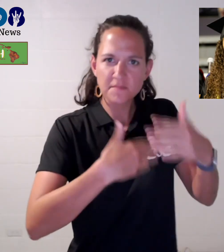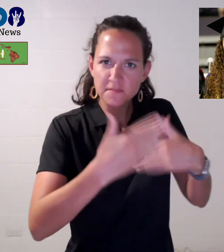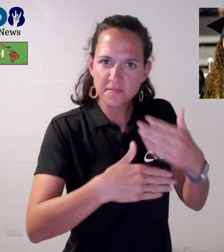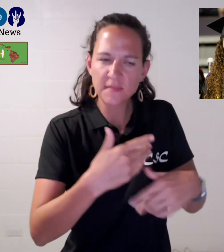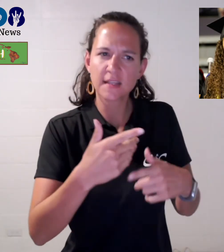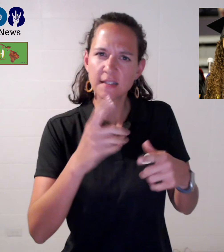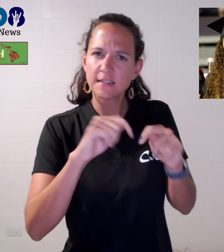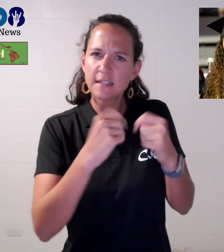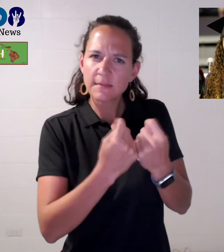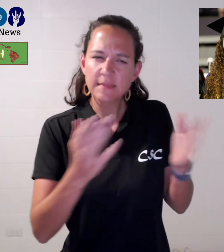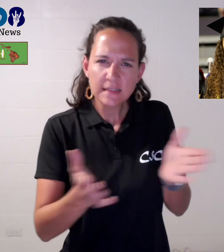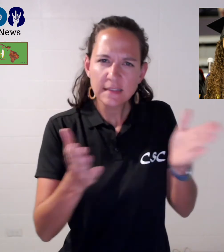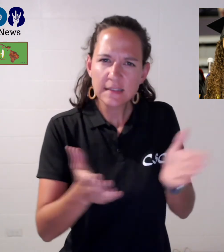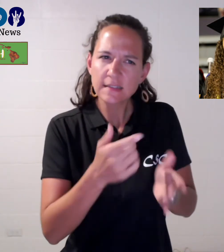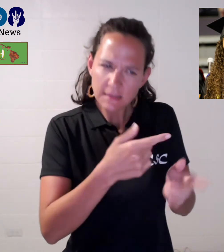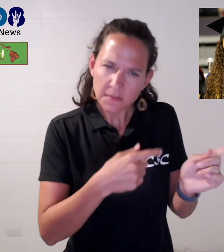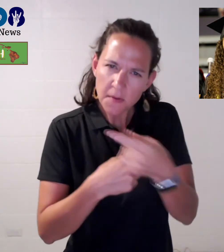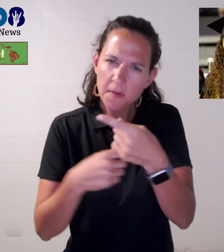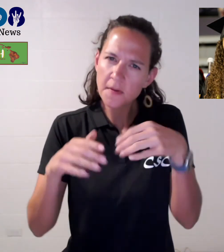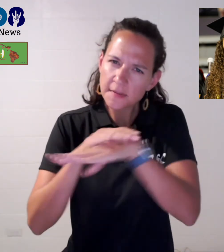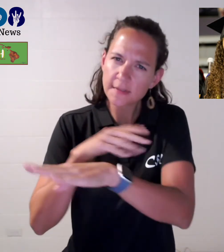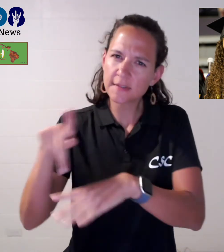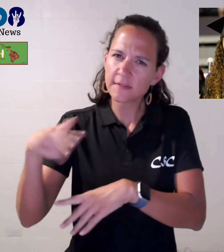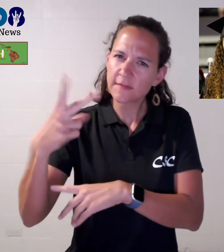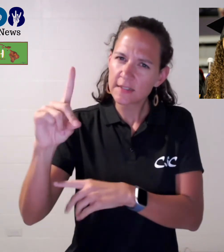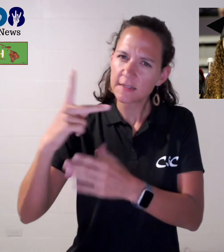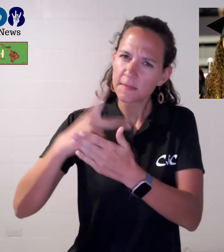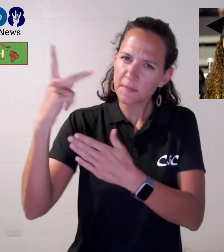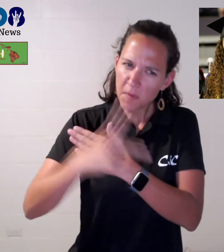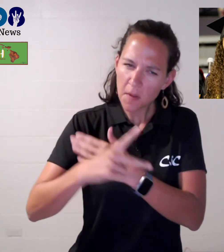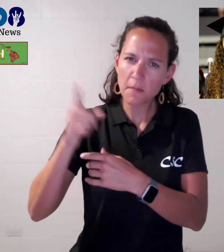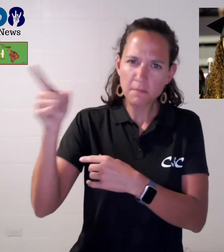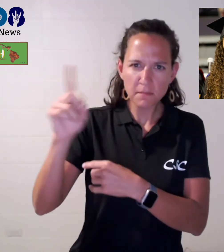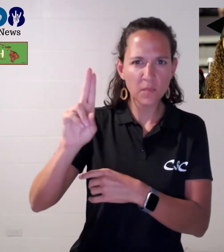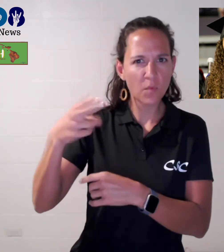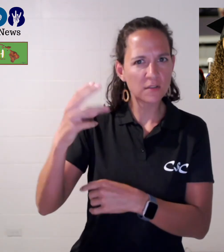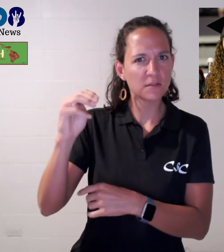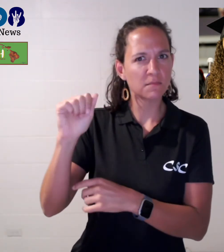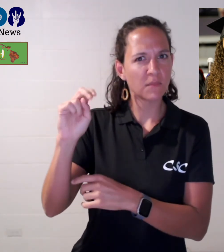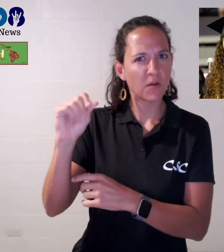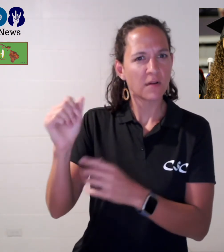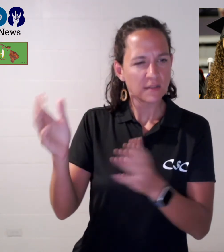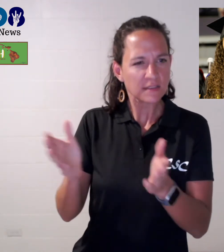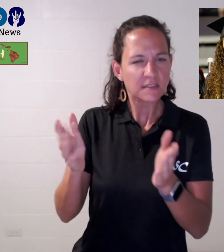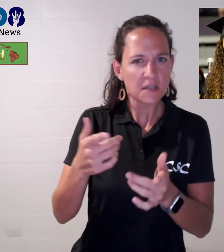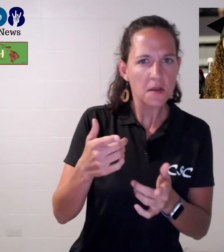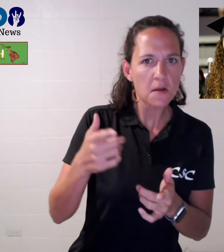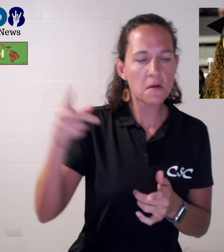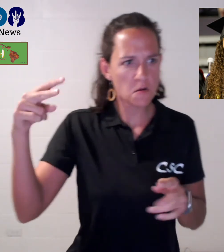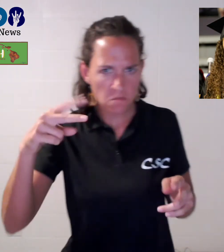and the preservation of Hawaiian Sign Language, HSL. While involved in this program, her team encouraged